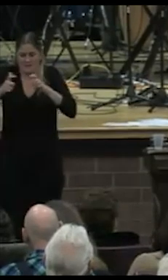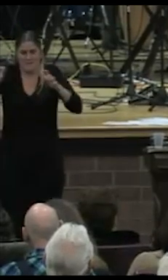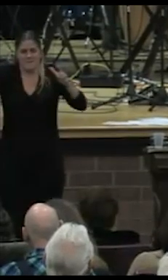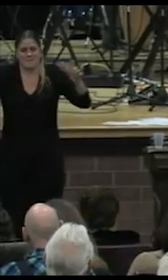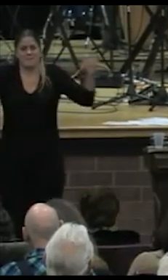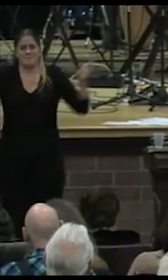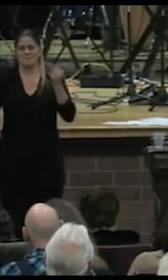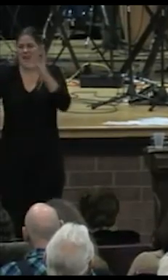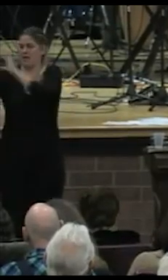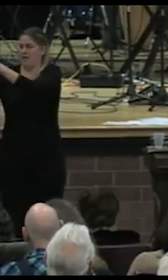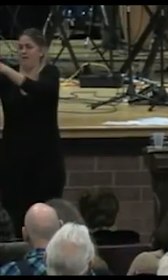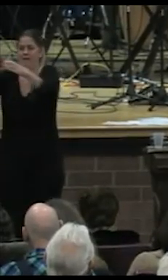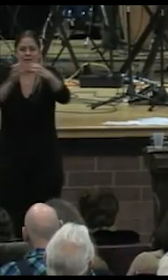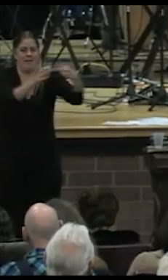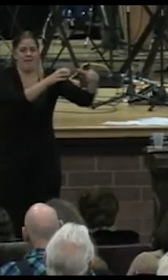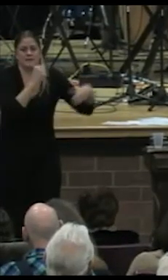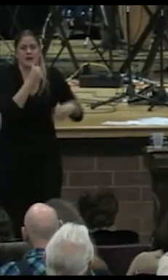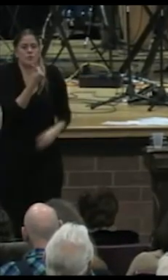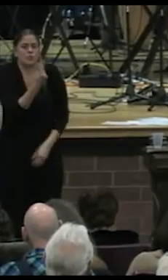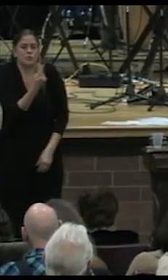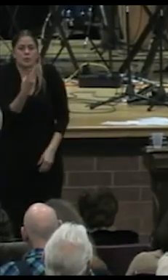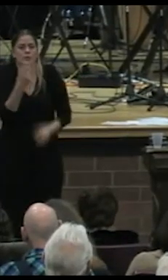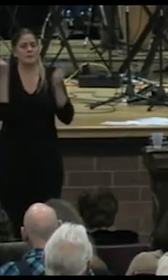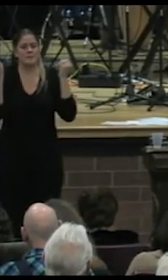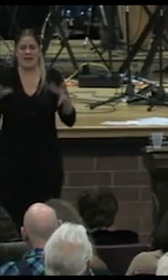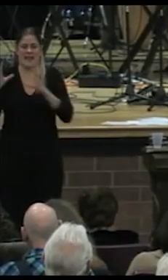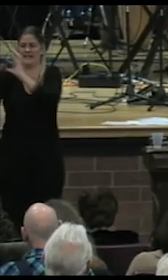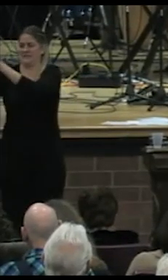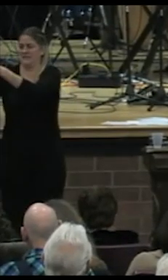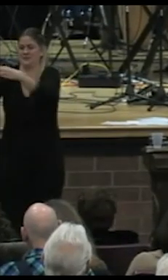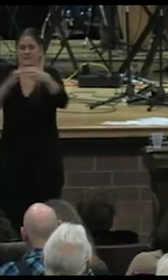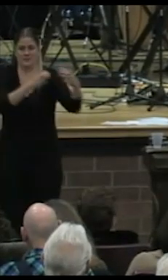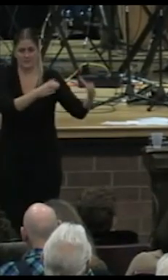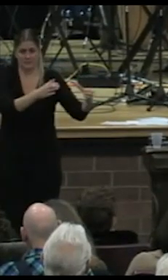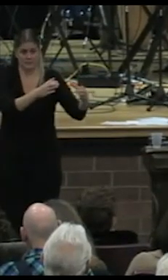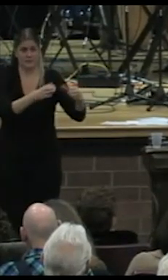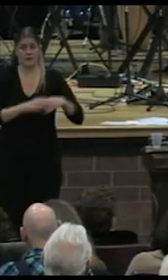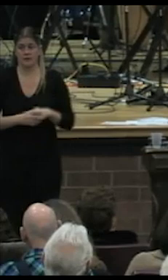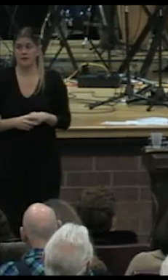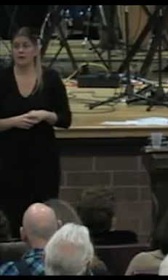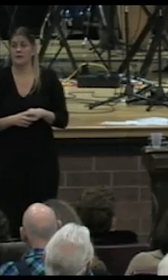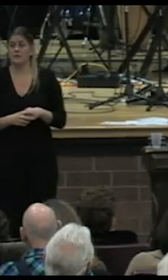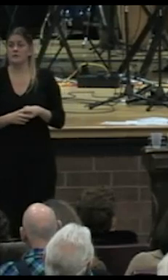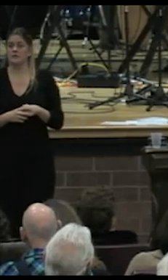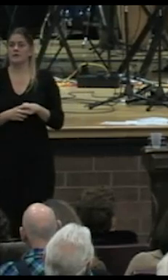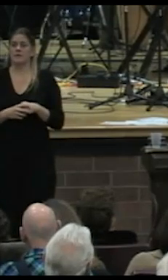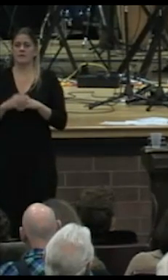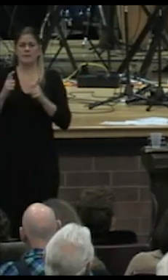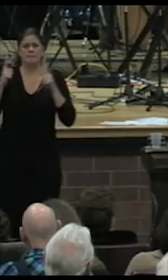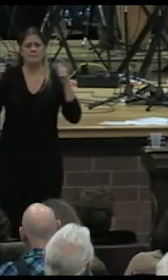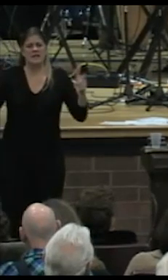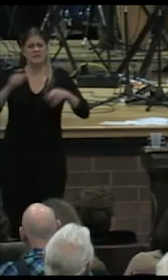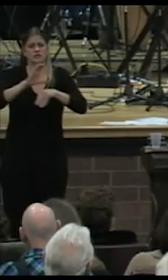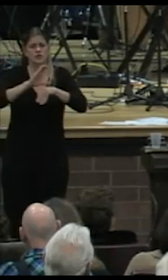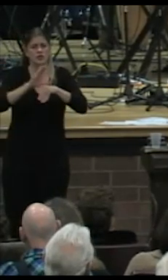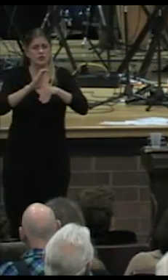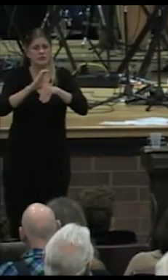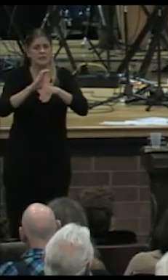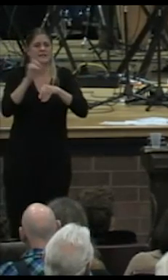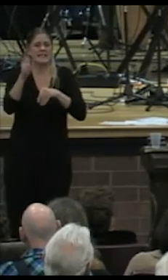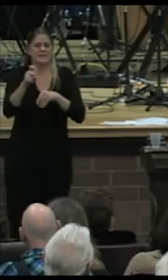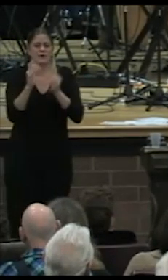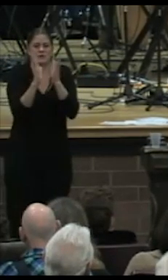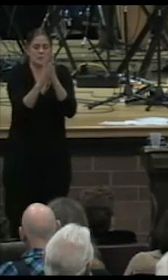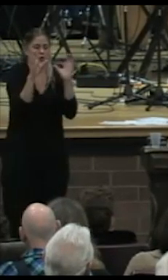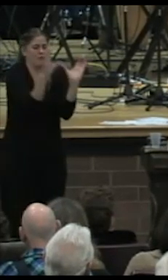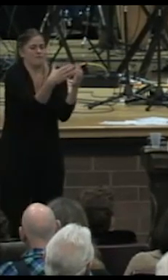and grow. Let me just say this. There is no strong church that doesn't break down into little units where people